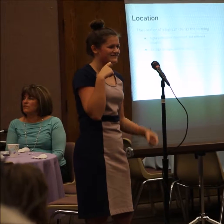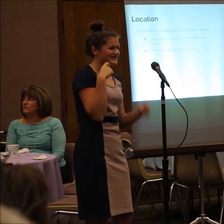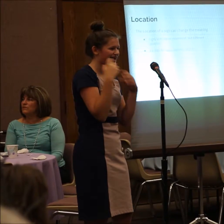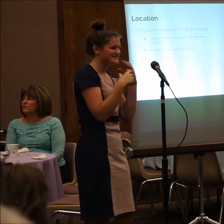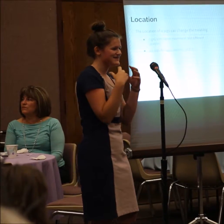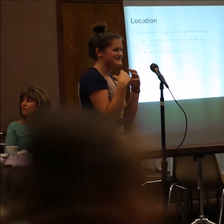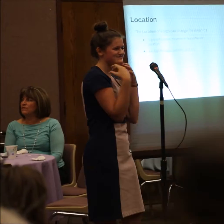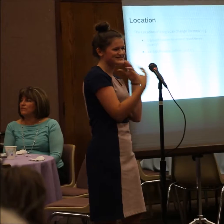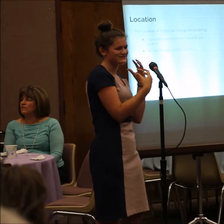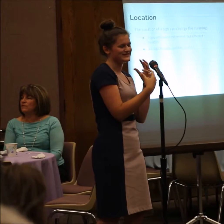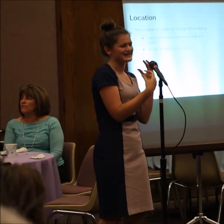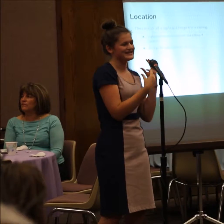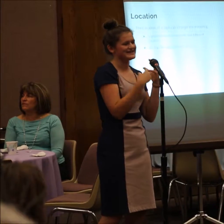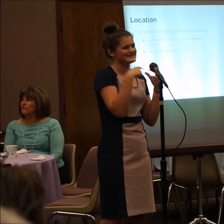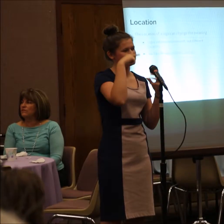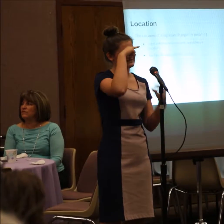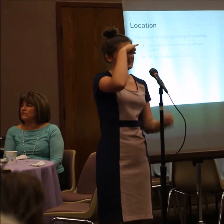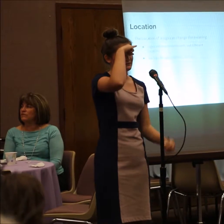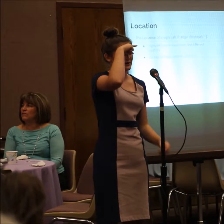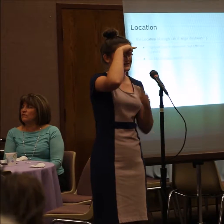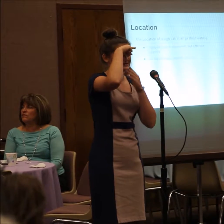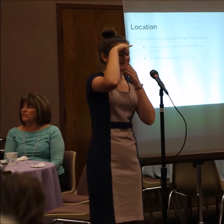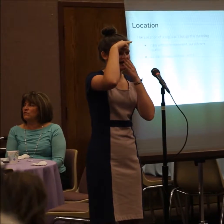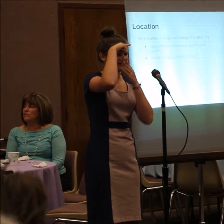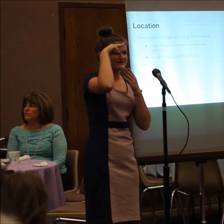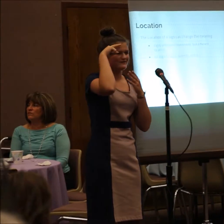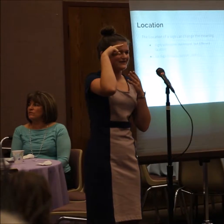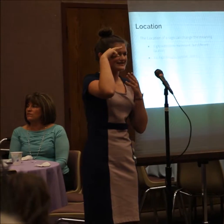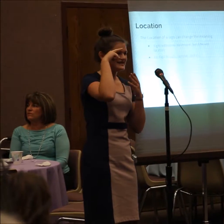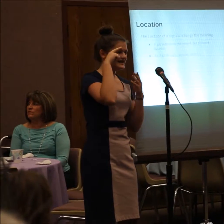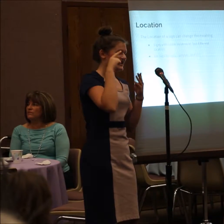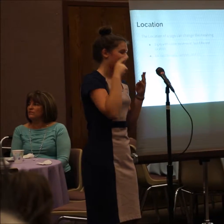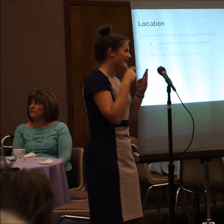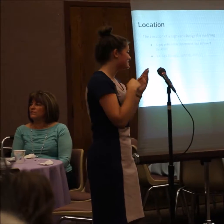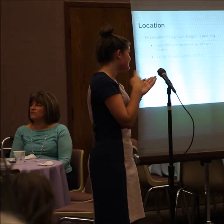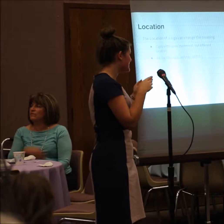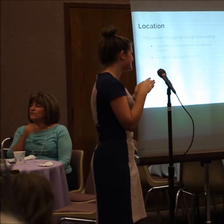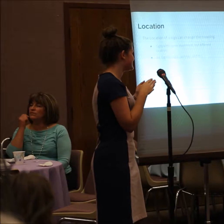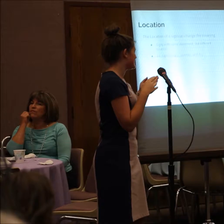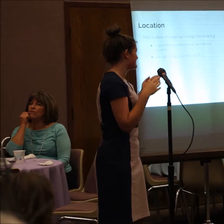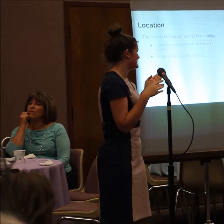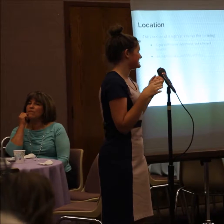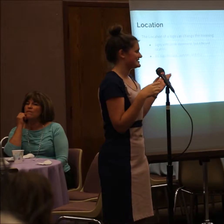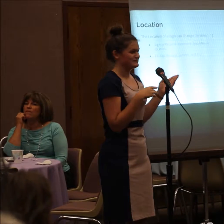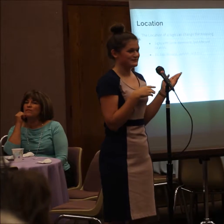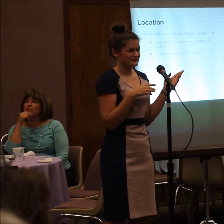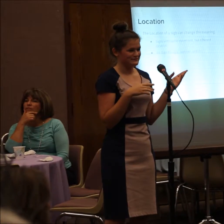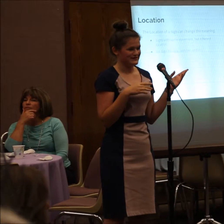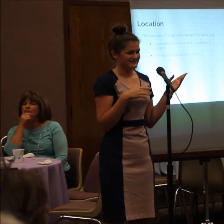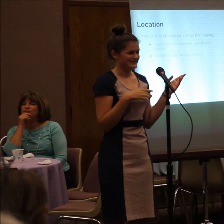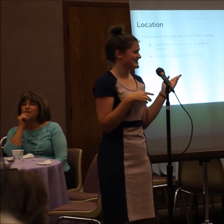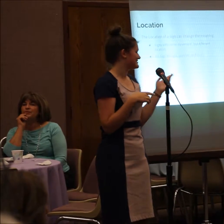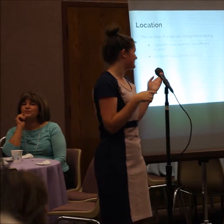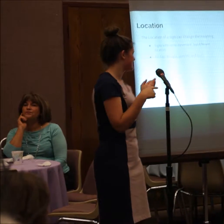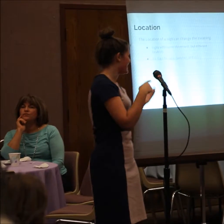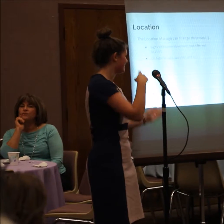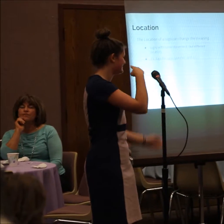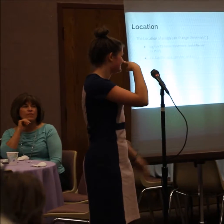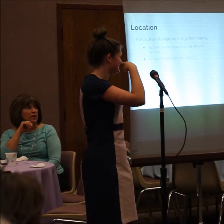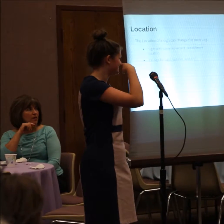what categorizes them differently is where it's located on the face. And if you mix this up, it's going to be really weird, unless you're saying